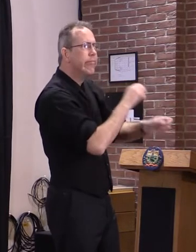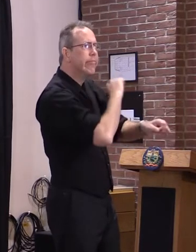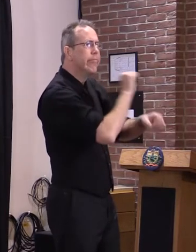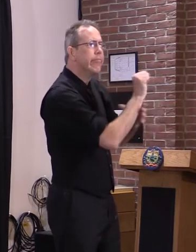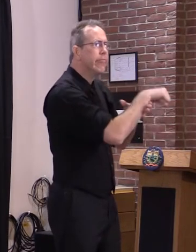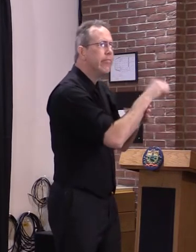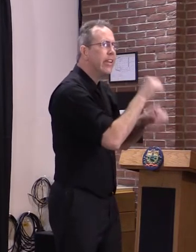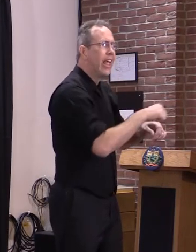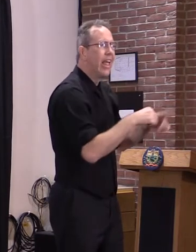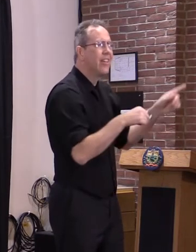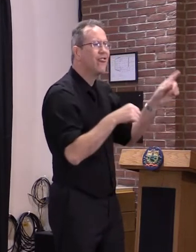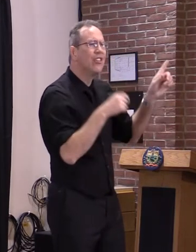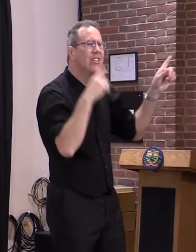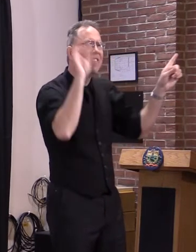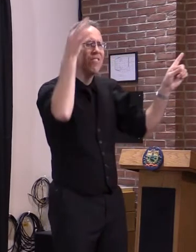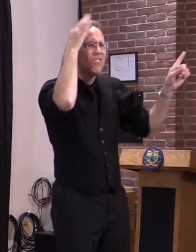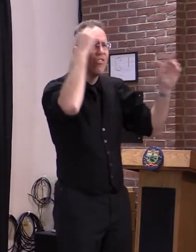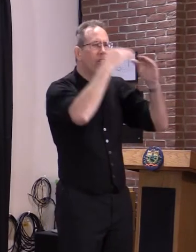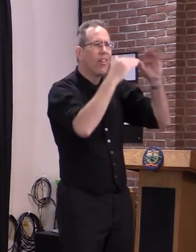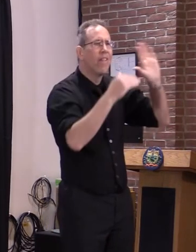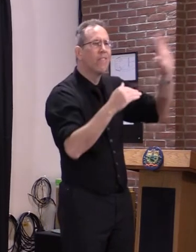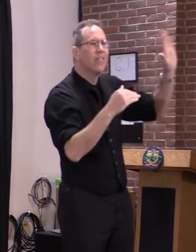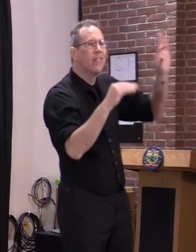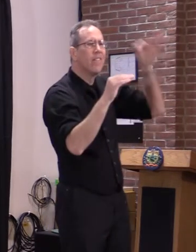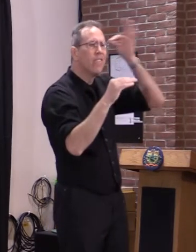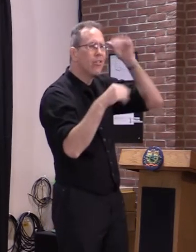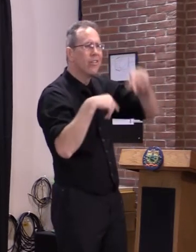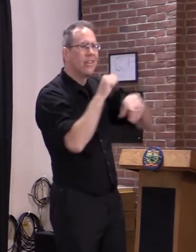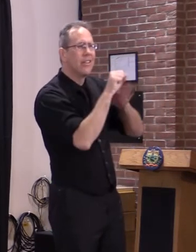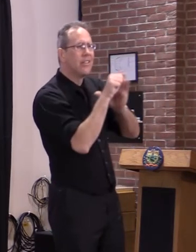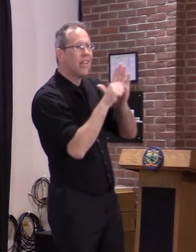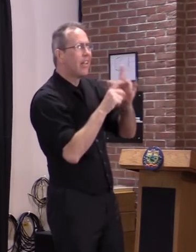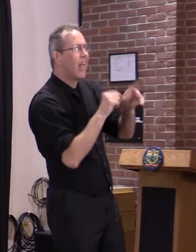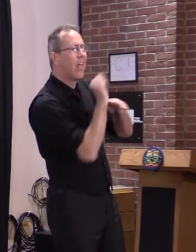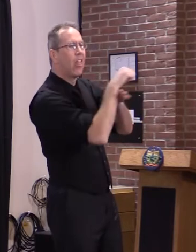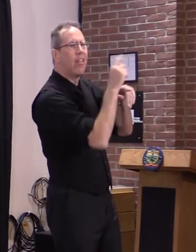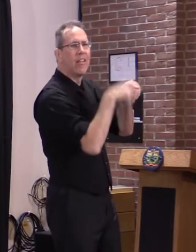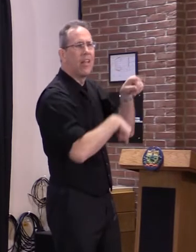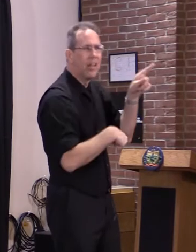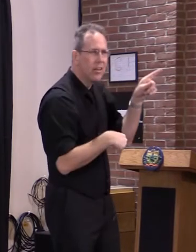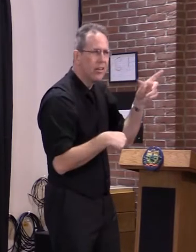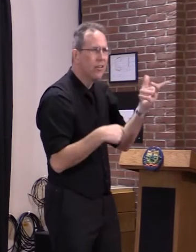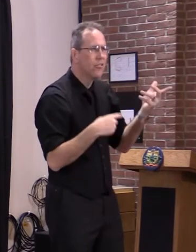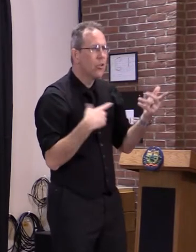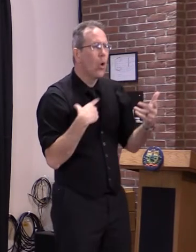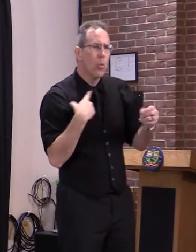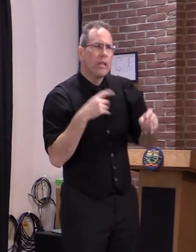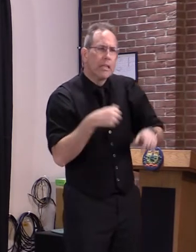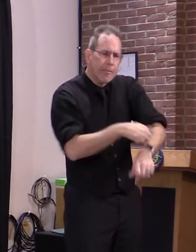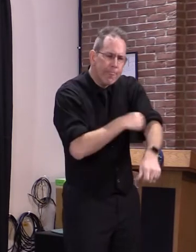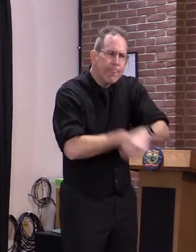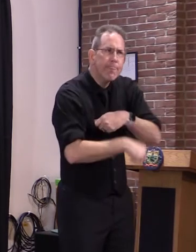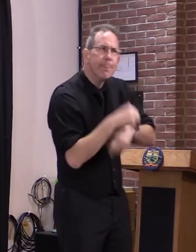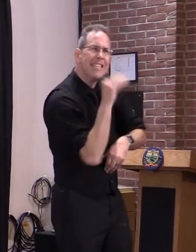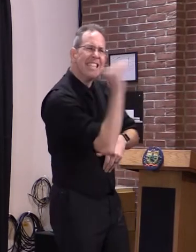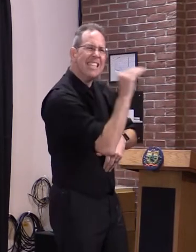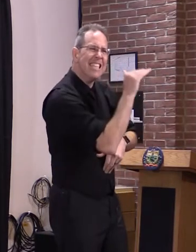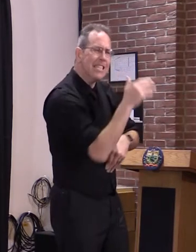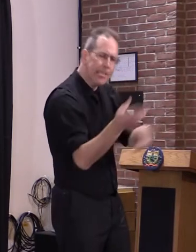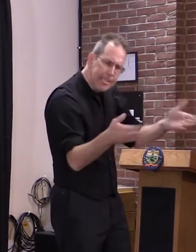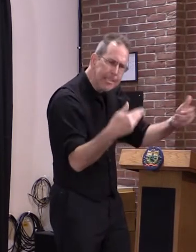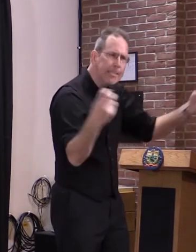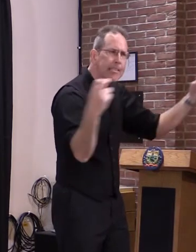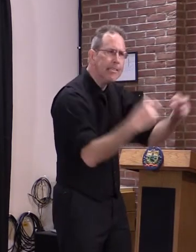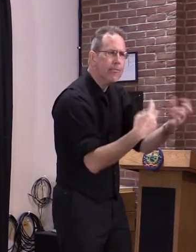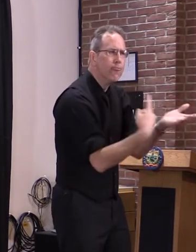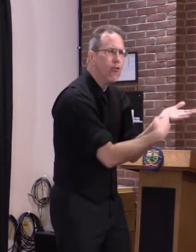But that doesn't mean that we can't still play a role in trying to get to a resolution. So That is the role that we're playing. I also want to